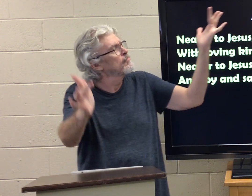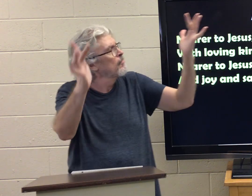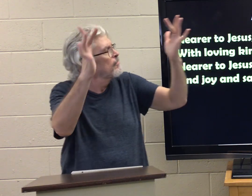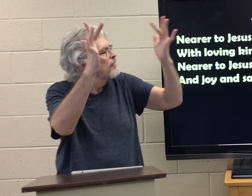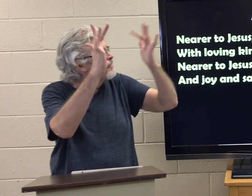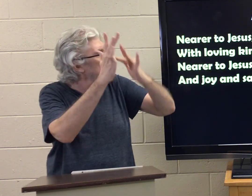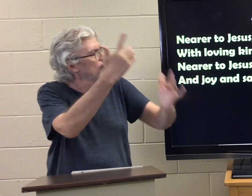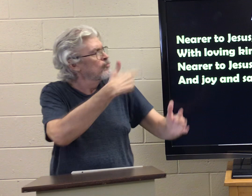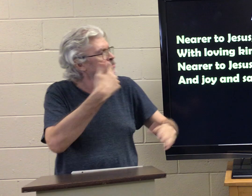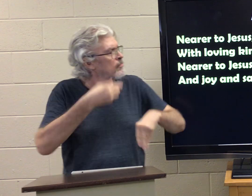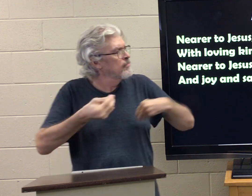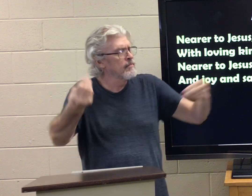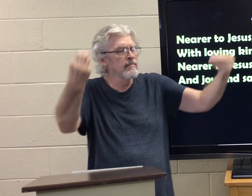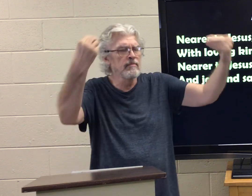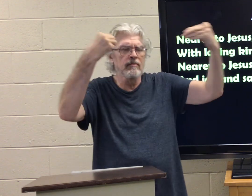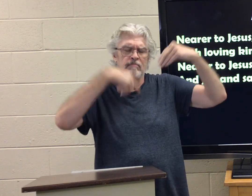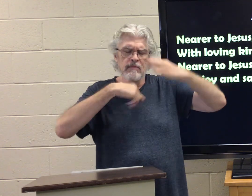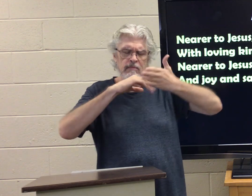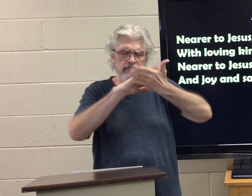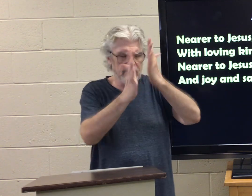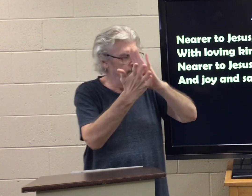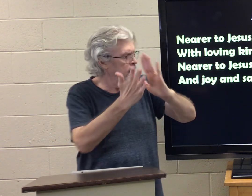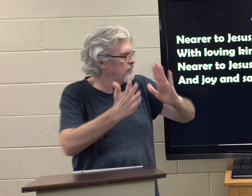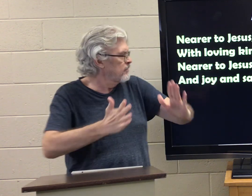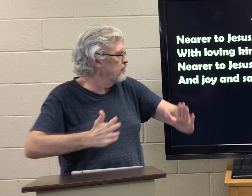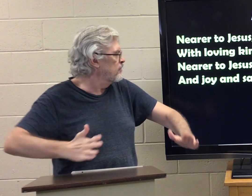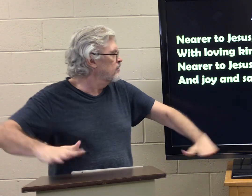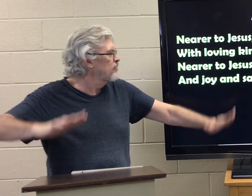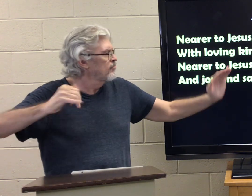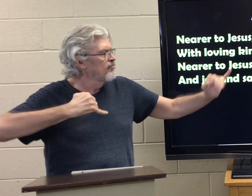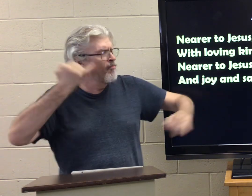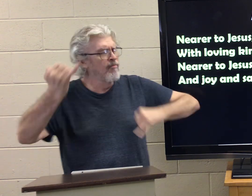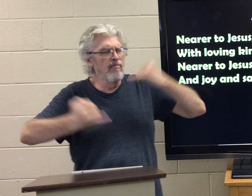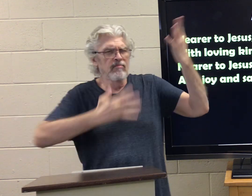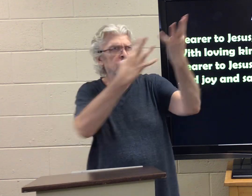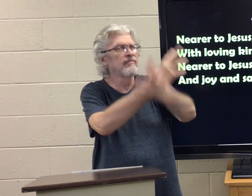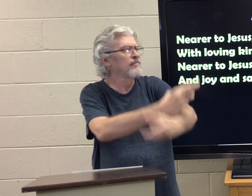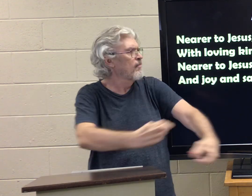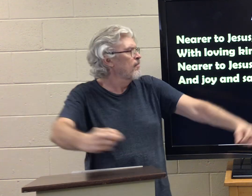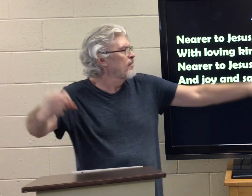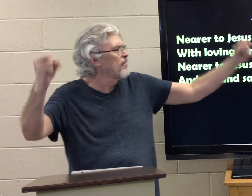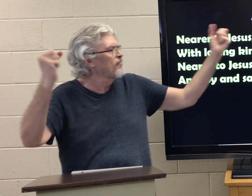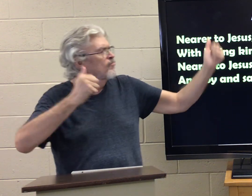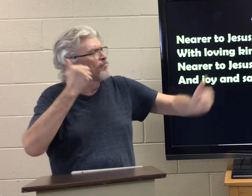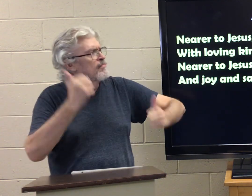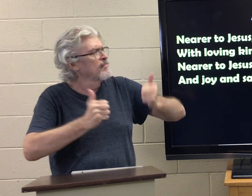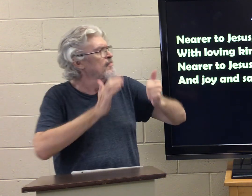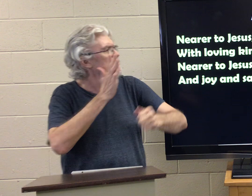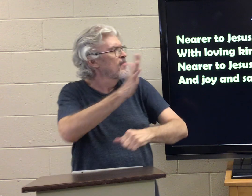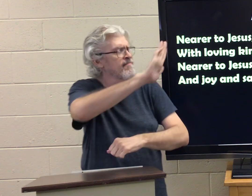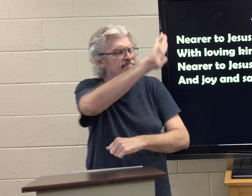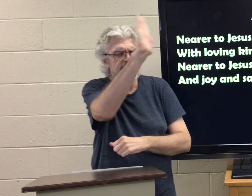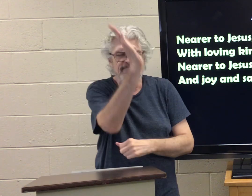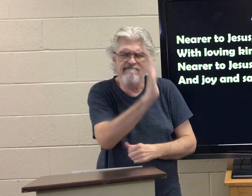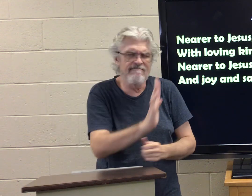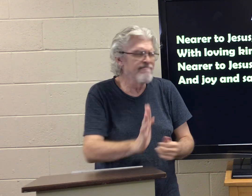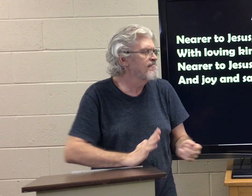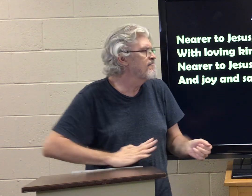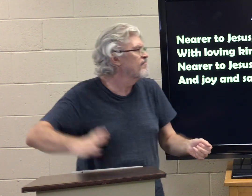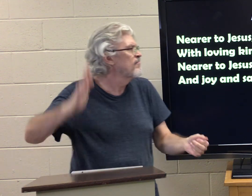to Jesus, who giveth me peace and joy and salvation, which never shall